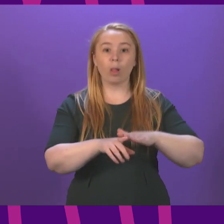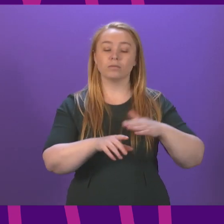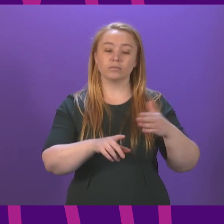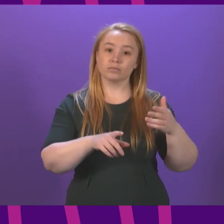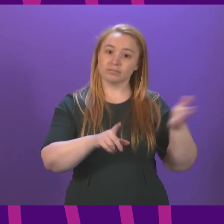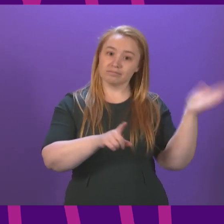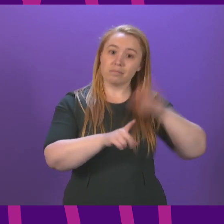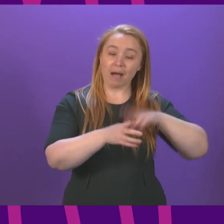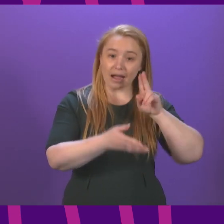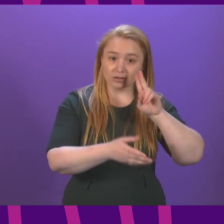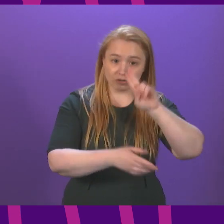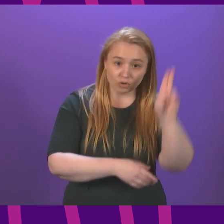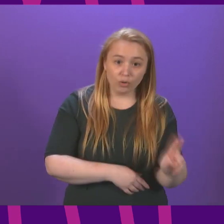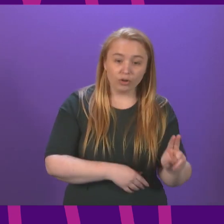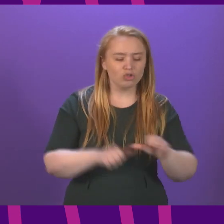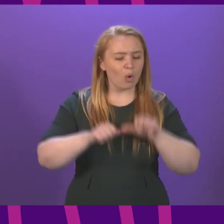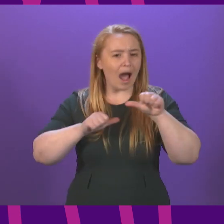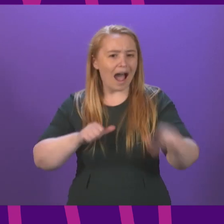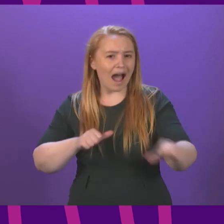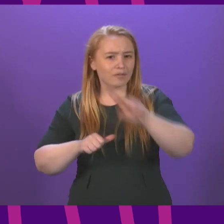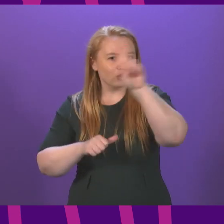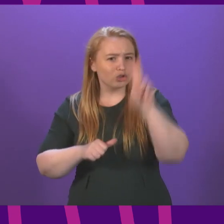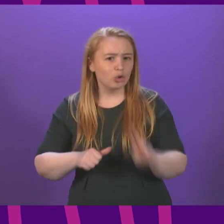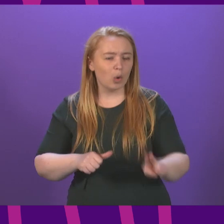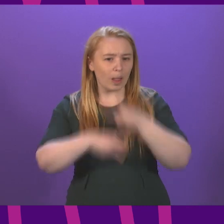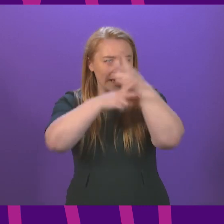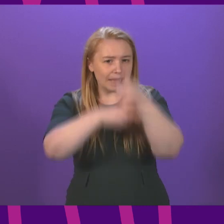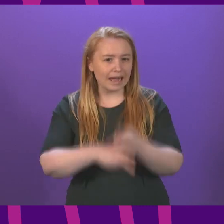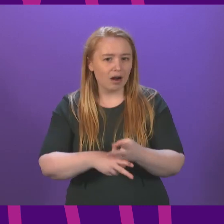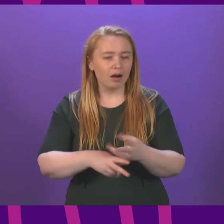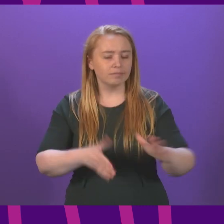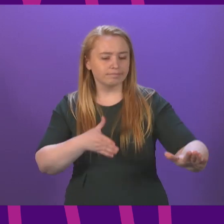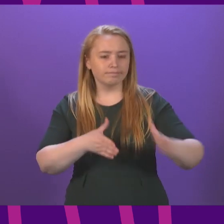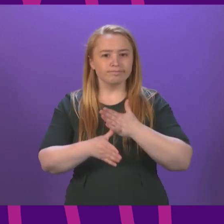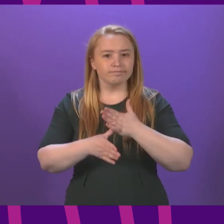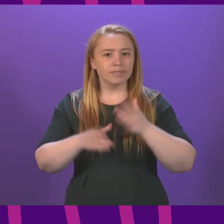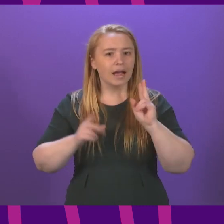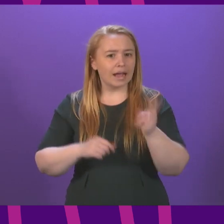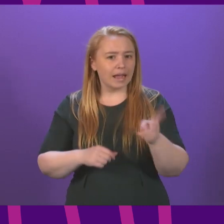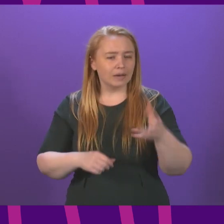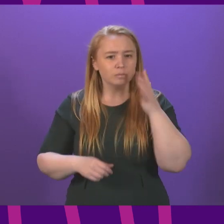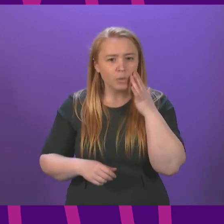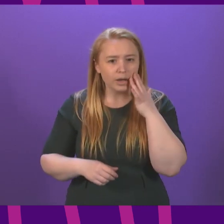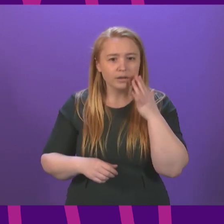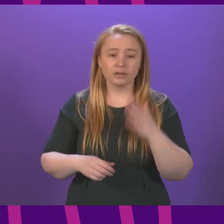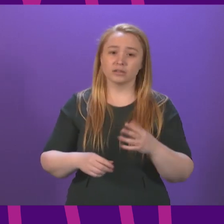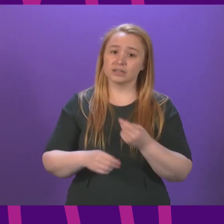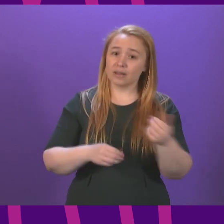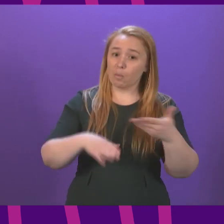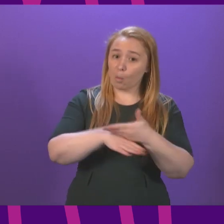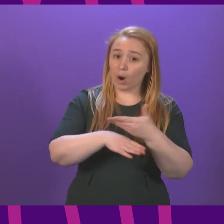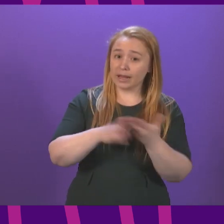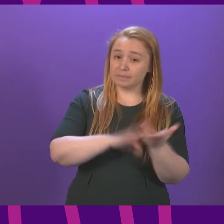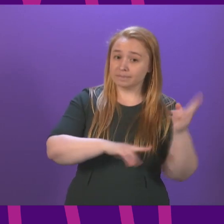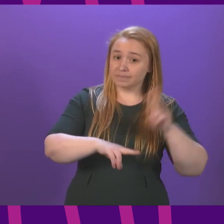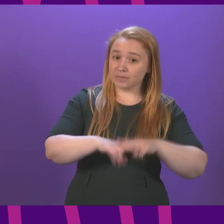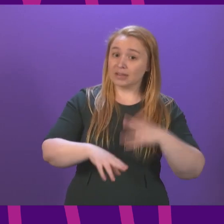care facilities be permitted to start operating, since this is such a vital service for working parents? First Minister.